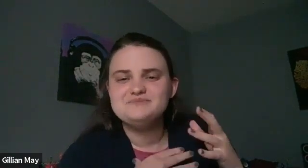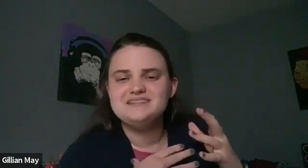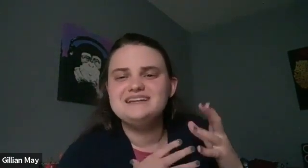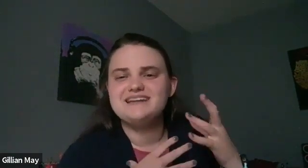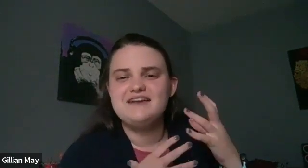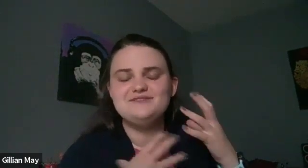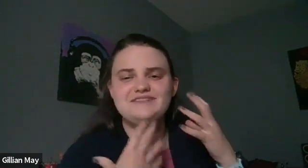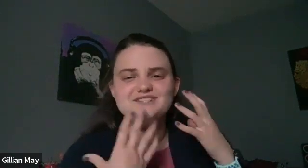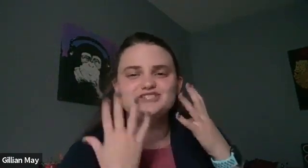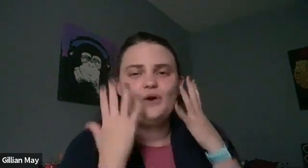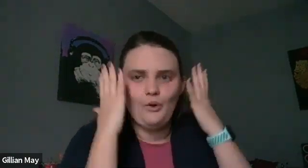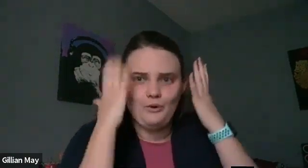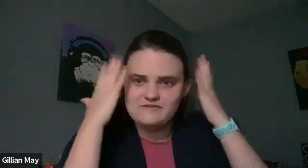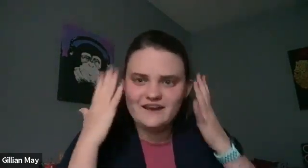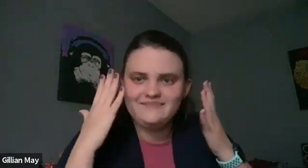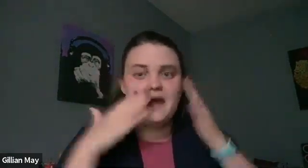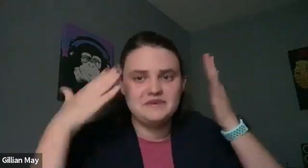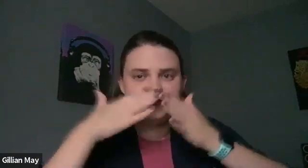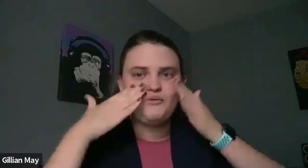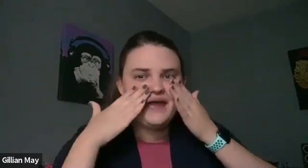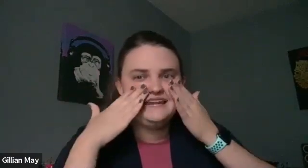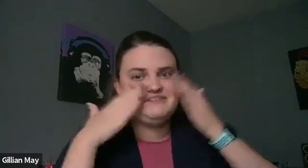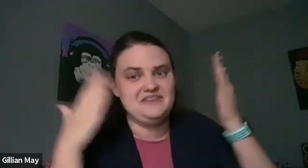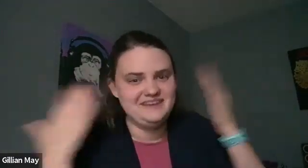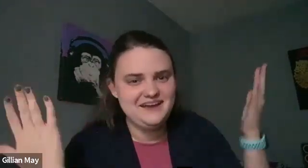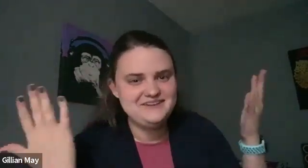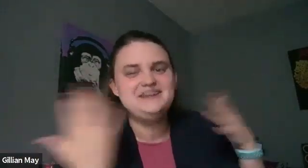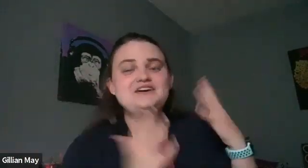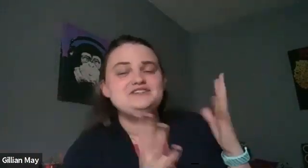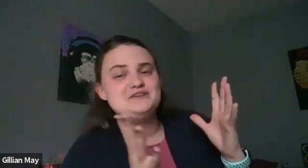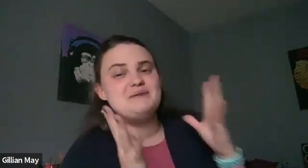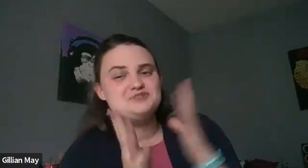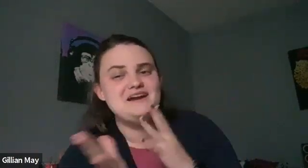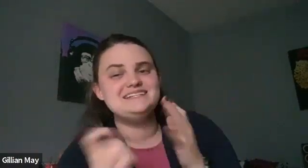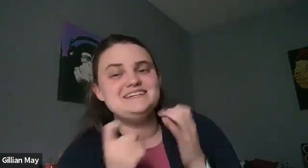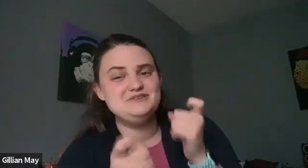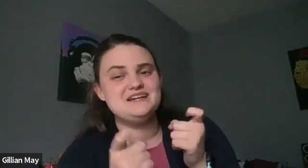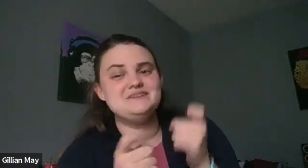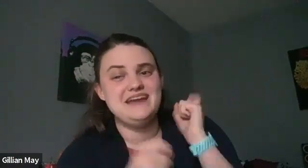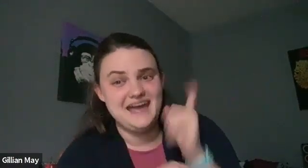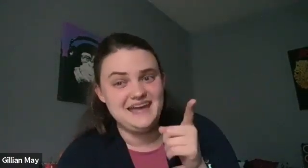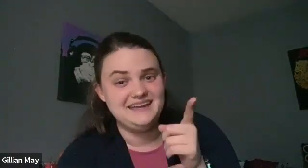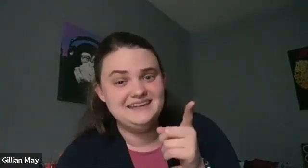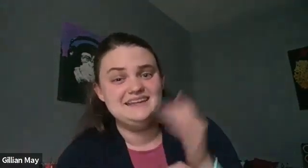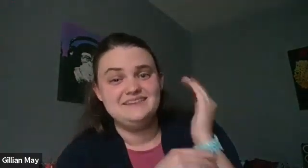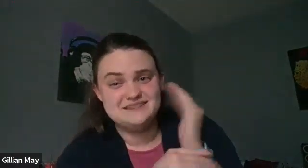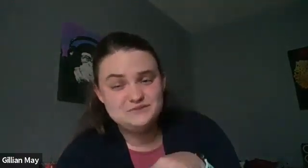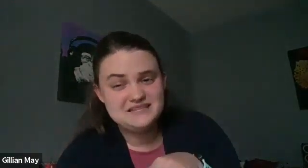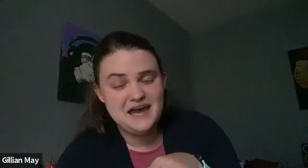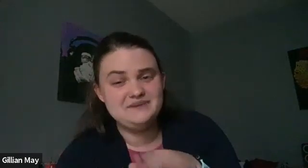mistakes. I feel like that's just horrifying. Like I'm getting red even thinking of it. So I'm trying to give you guys, be like, hey, this is what's